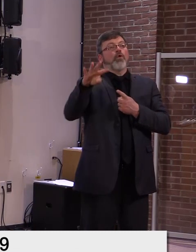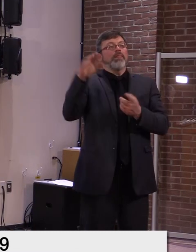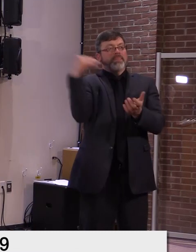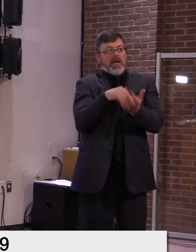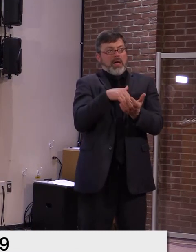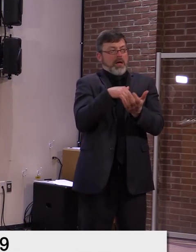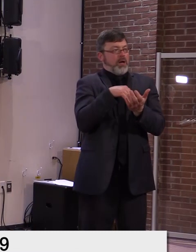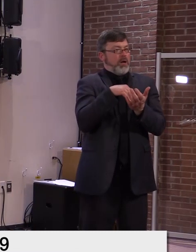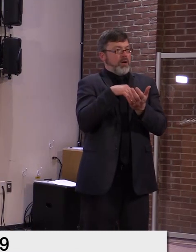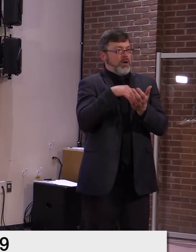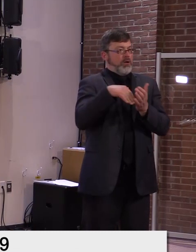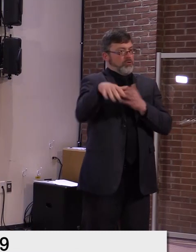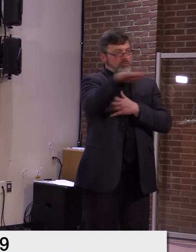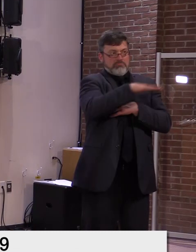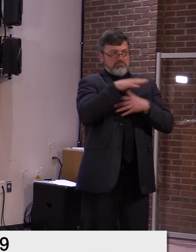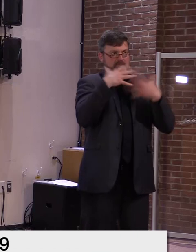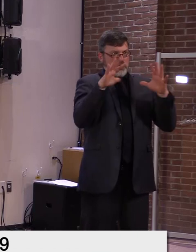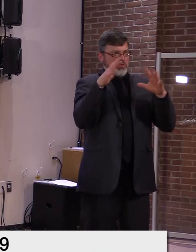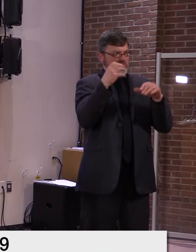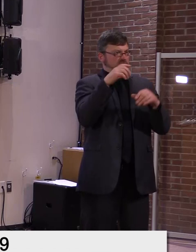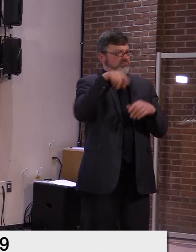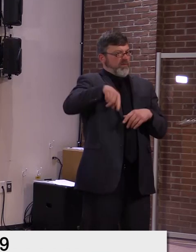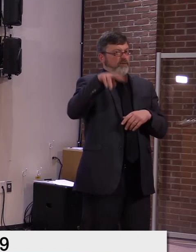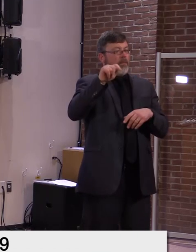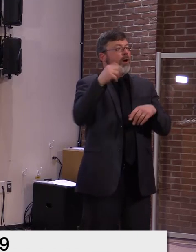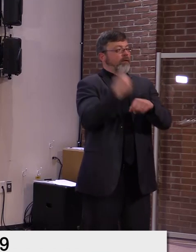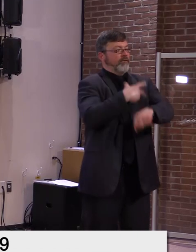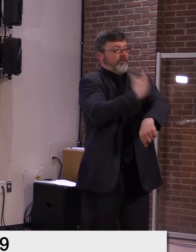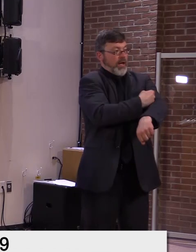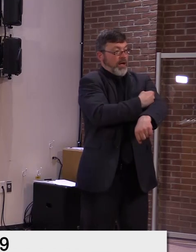88,200 have received their first dose of vaccine.